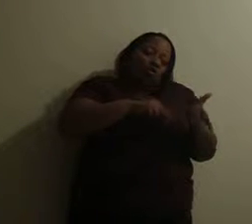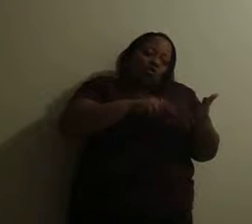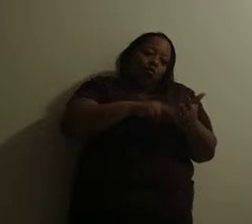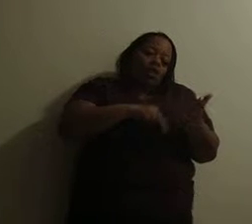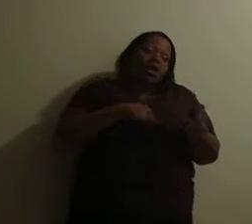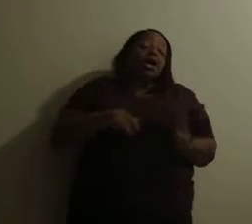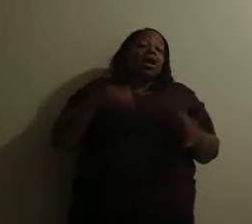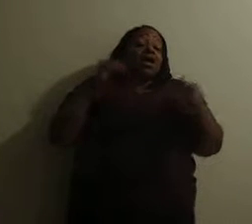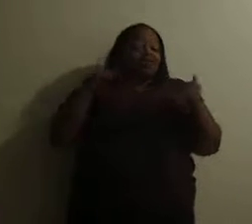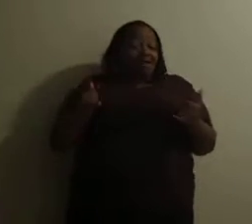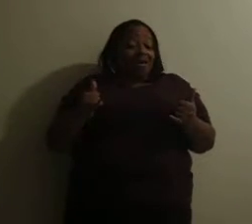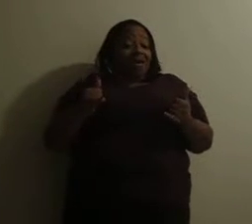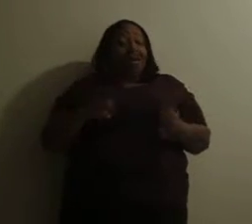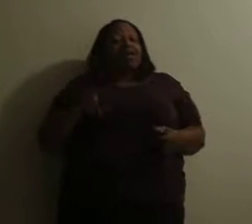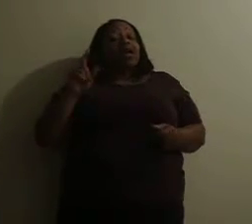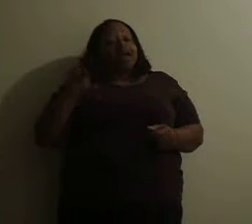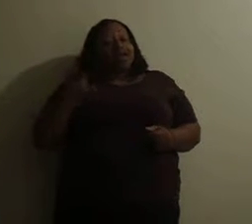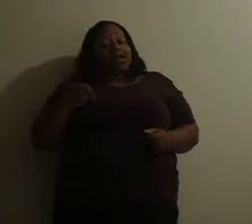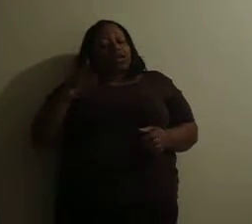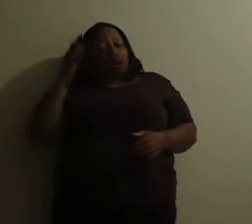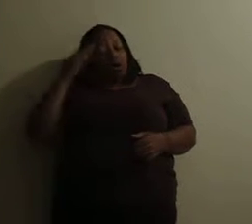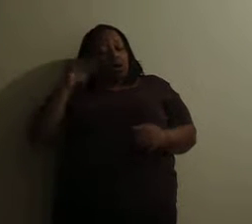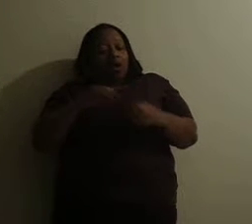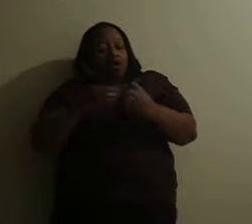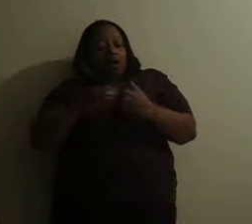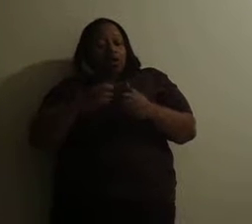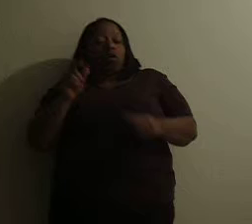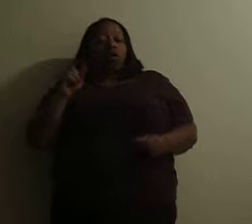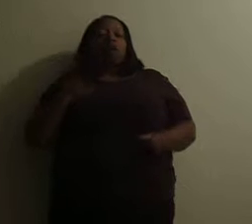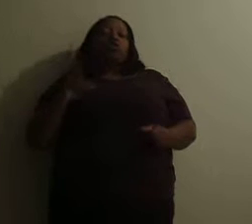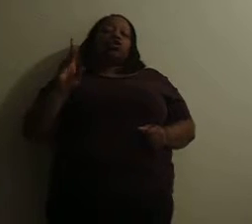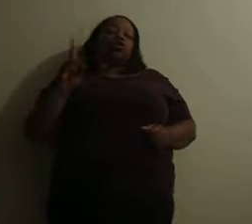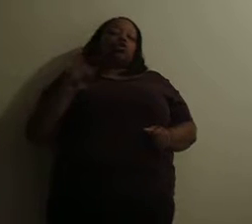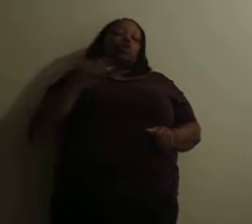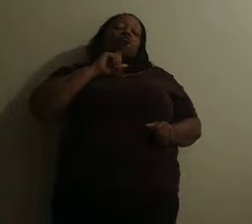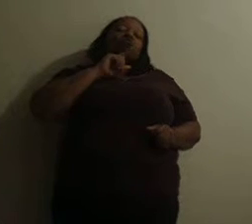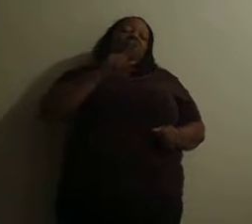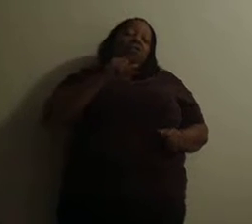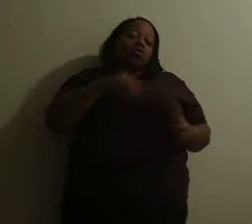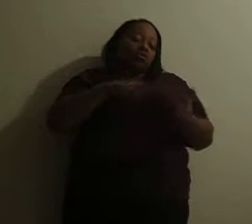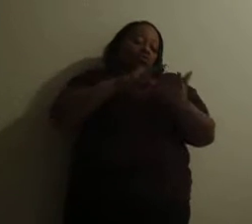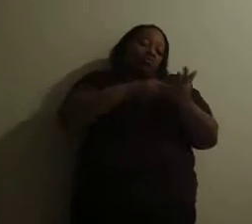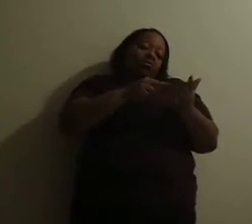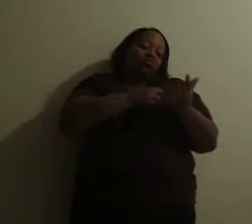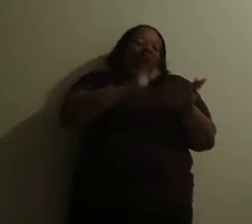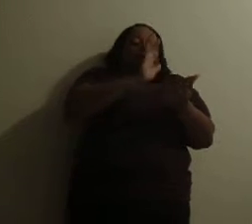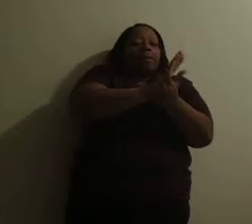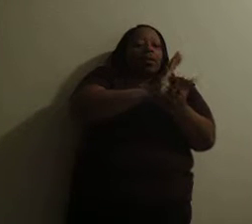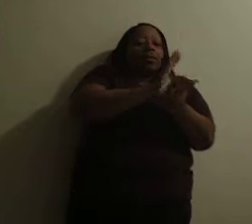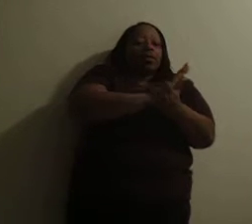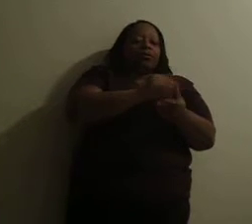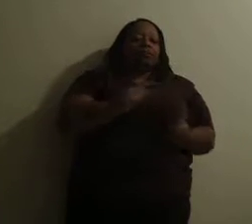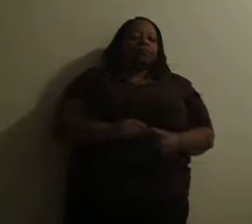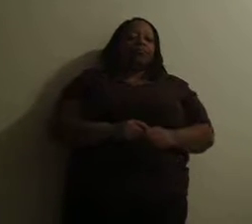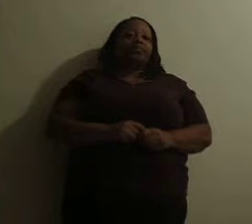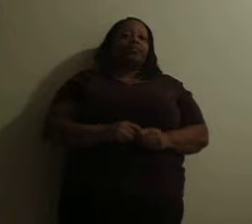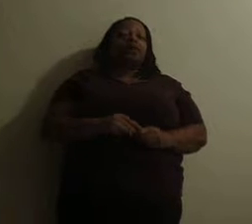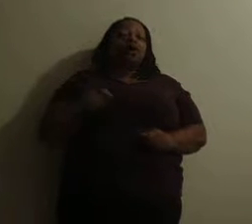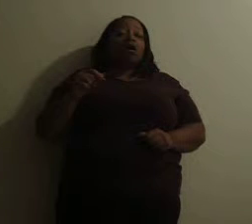doing it to do a real research project. So they look at these titles and main ideas, and then they go